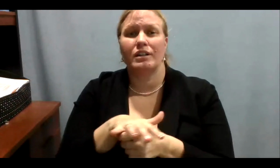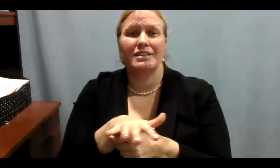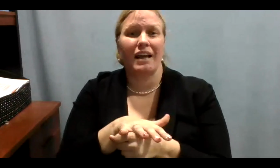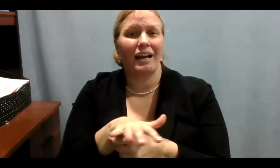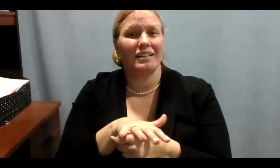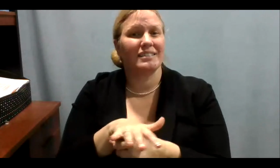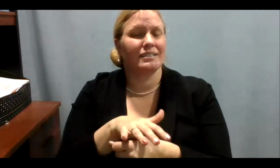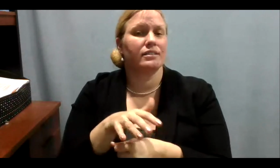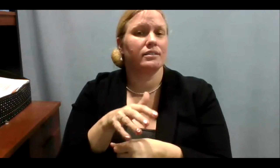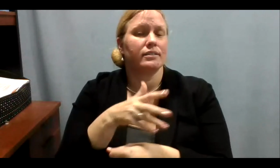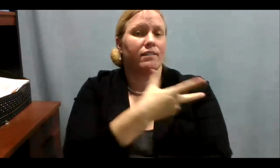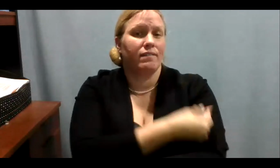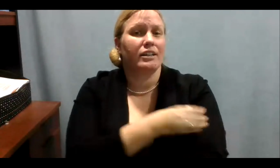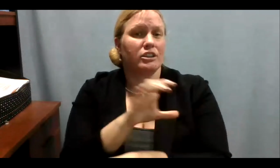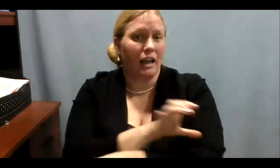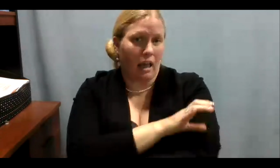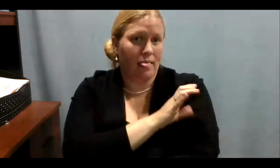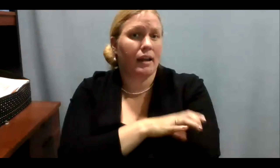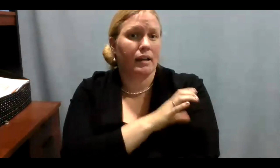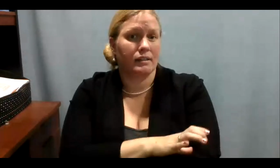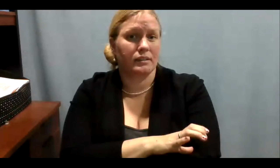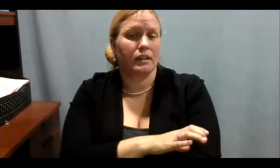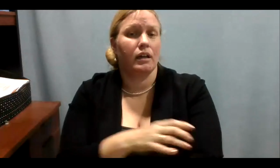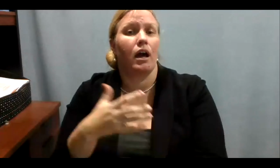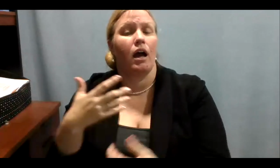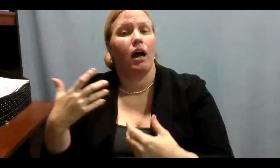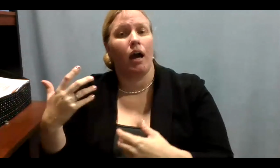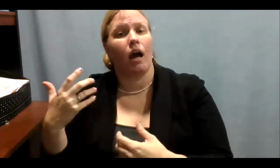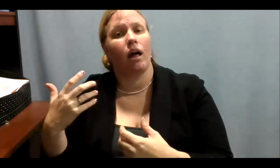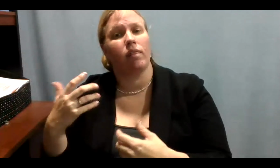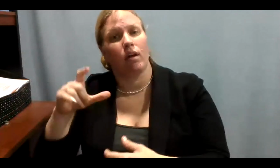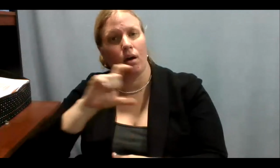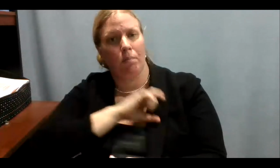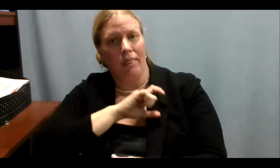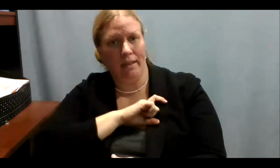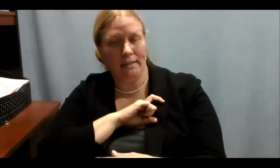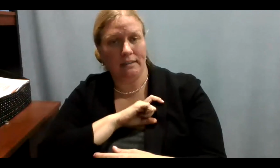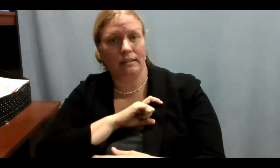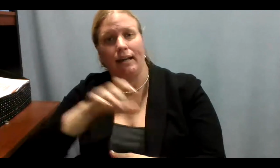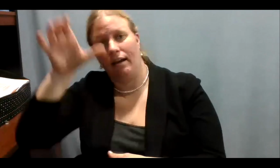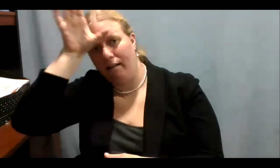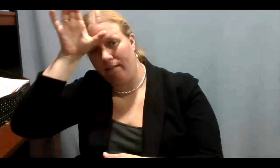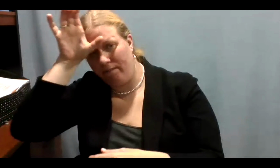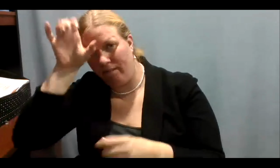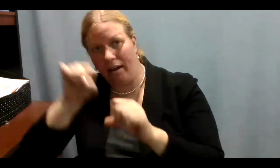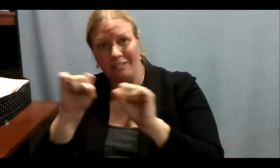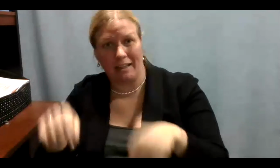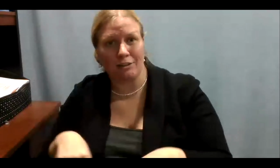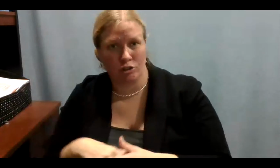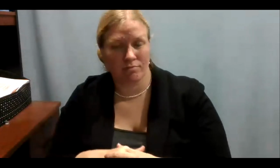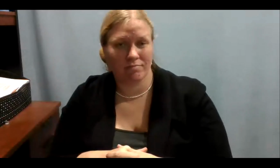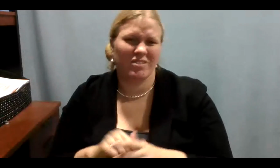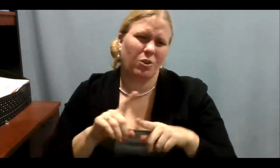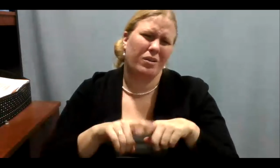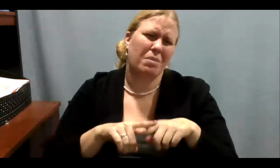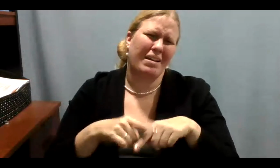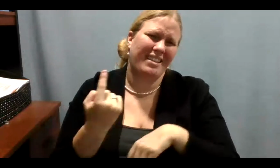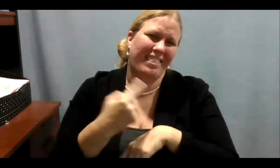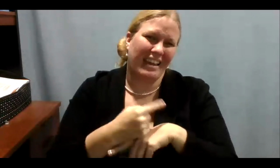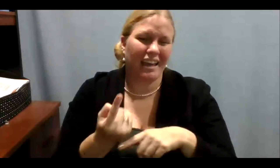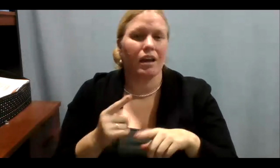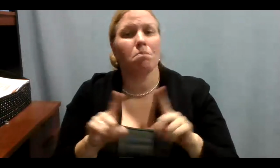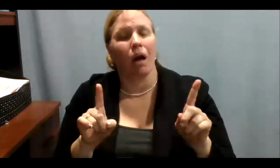clinics um at the police and fire station so it will vary depending on um the day but we do